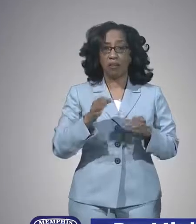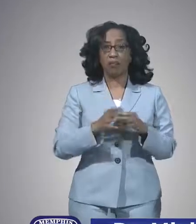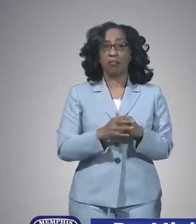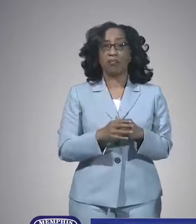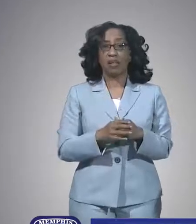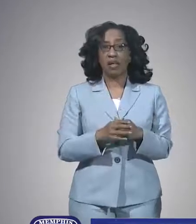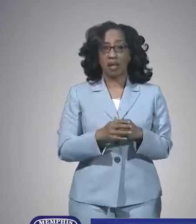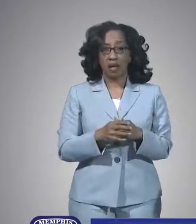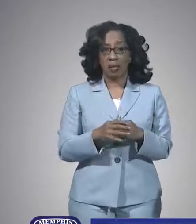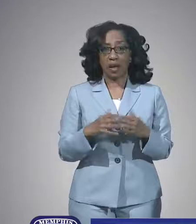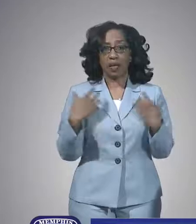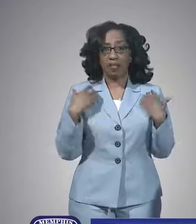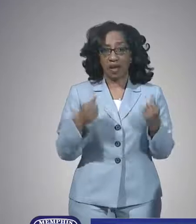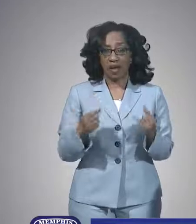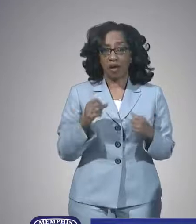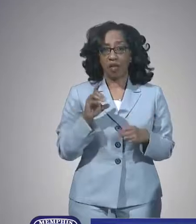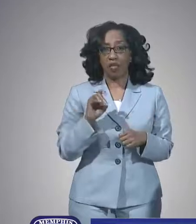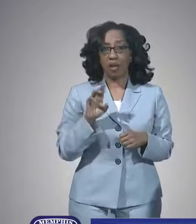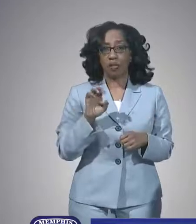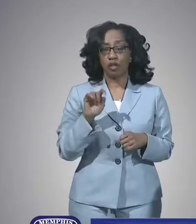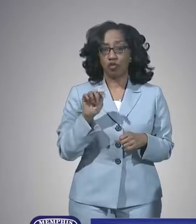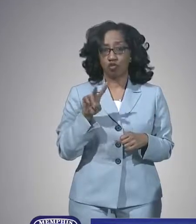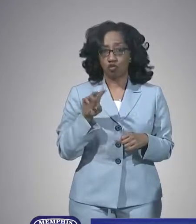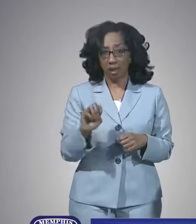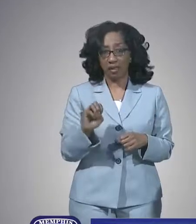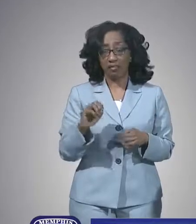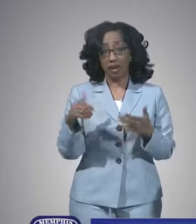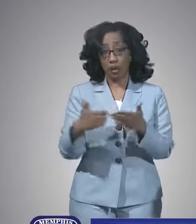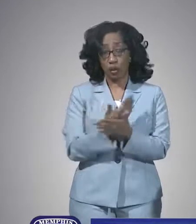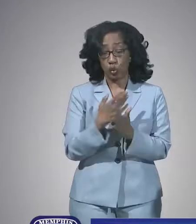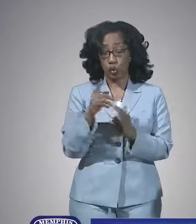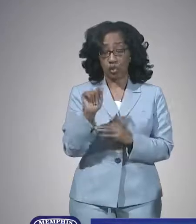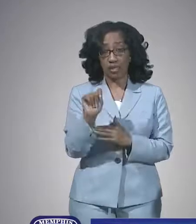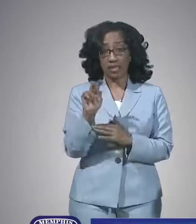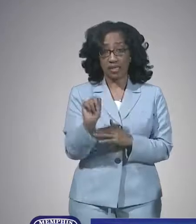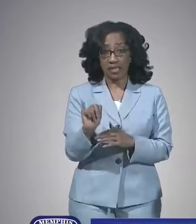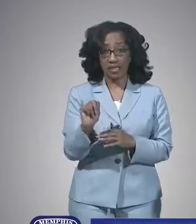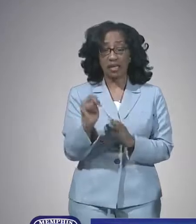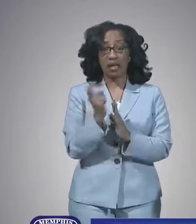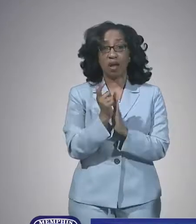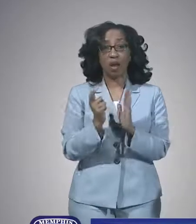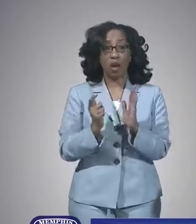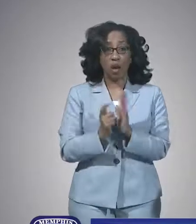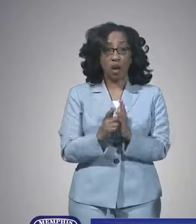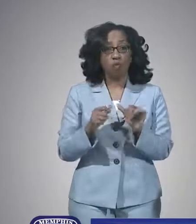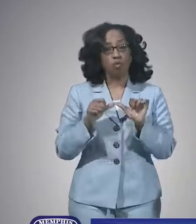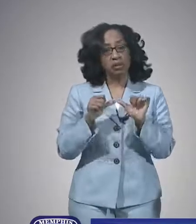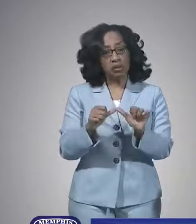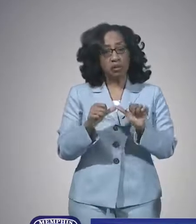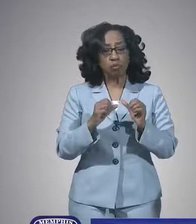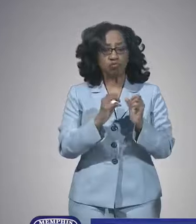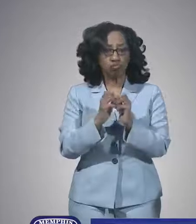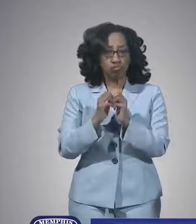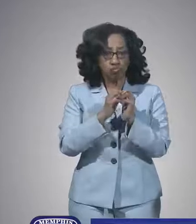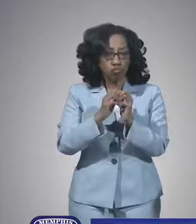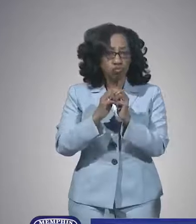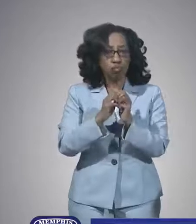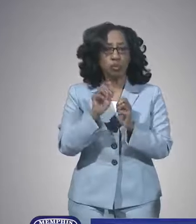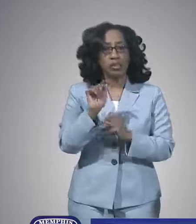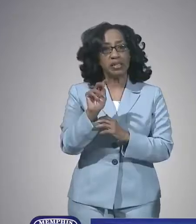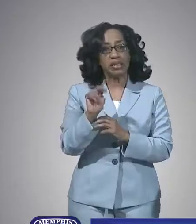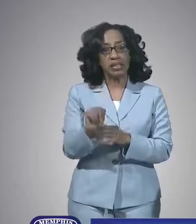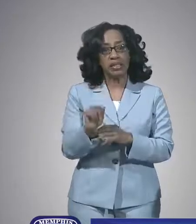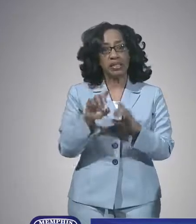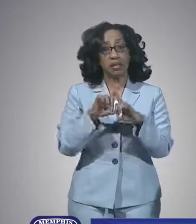the health directive and the new Tennessee law. With that said, we are in continued talks with Tennessee Department of